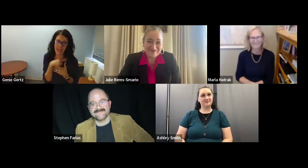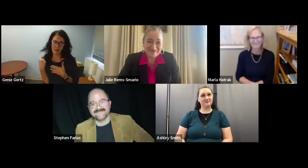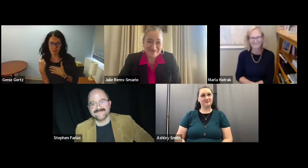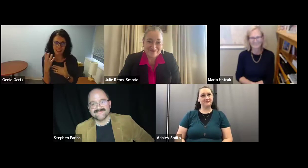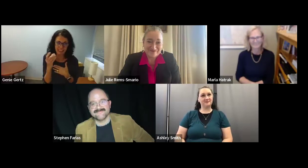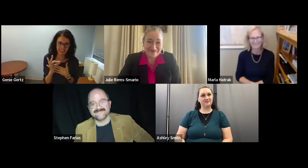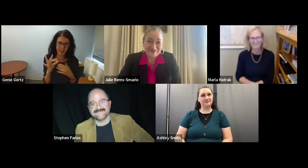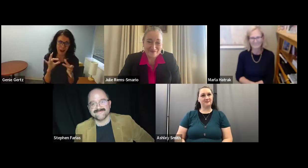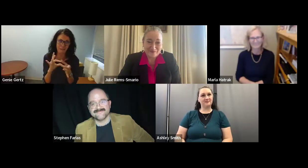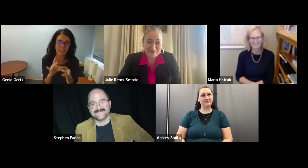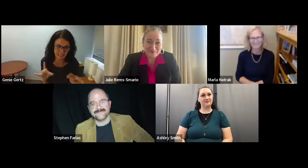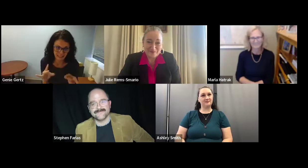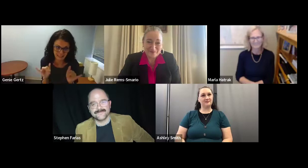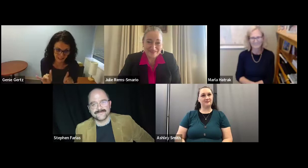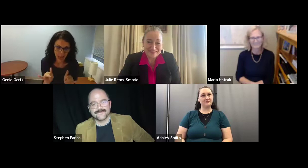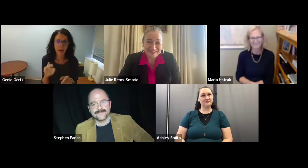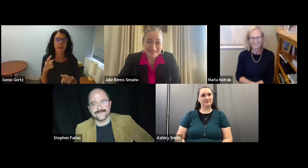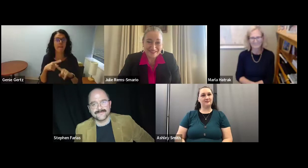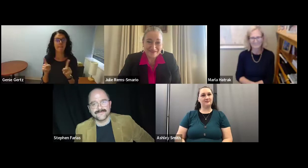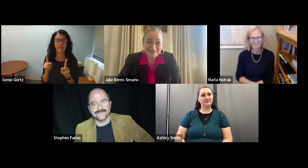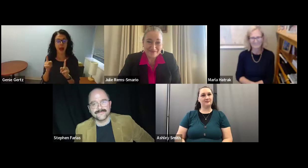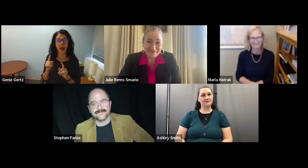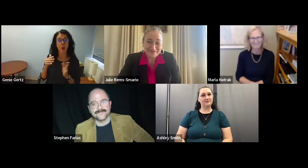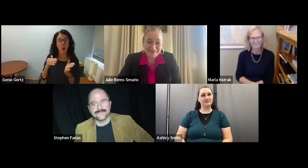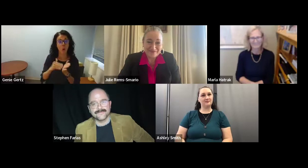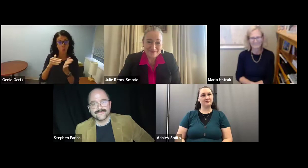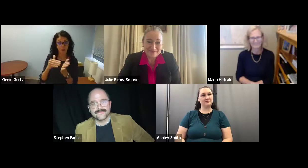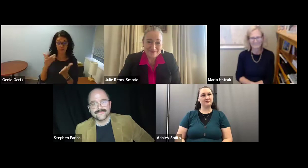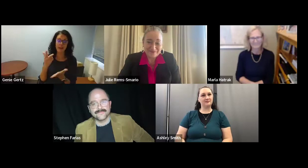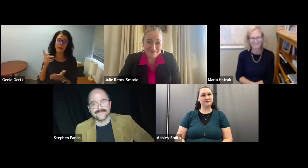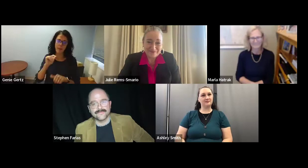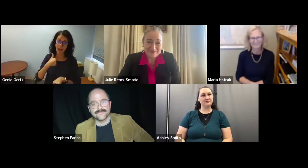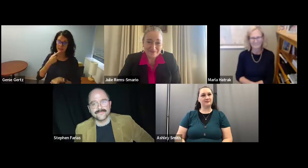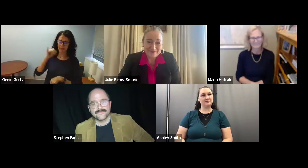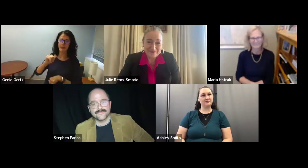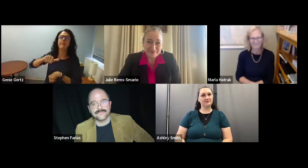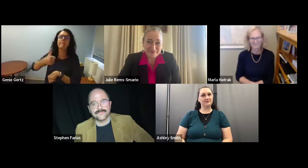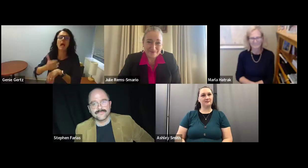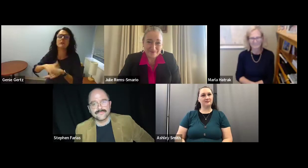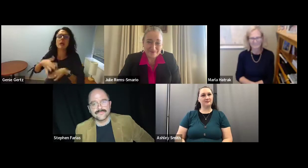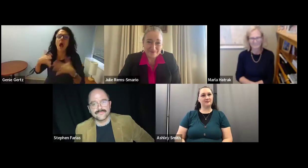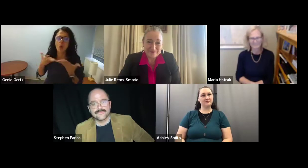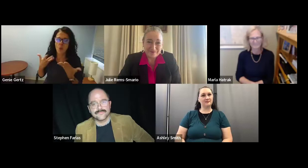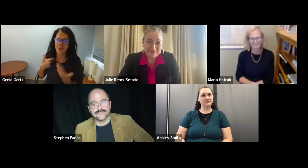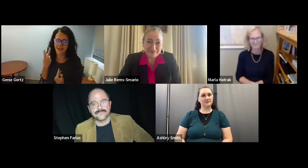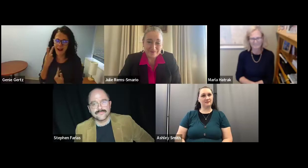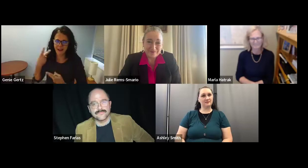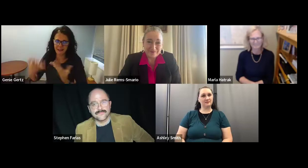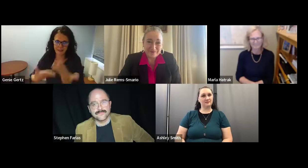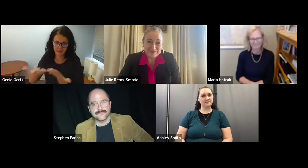I think I'm one of the people who I'm going to take the risk and I'm going to say this, but very often based on